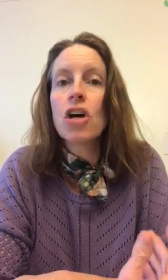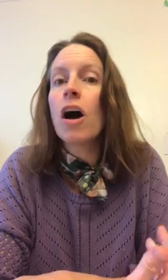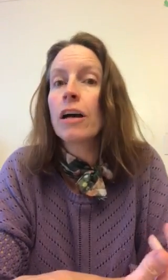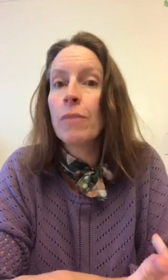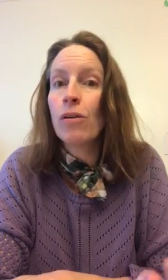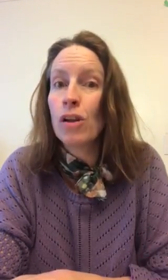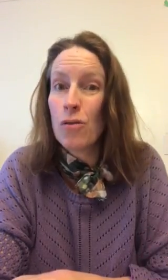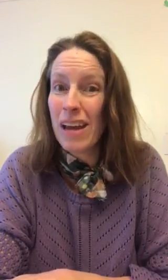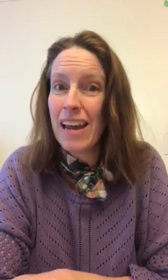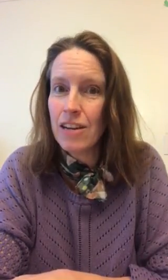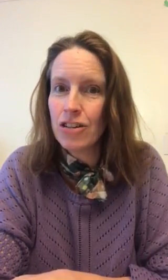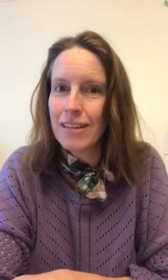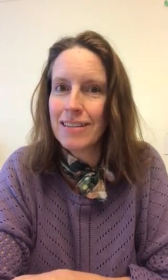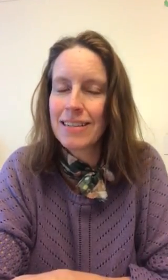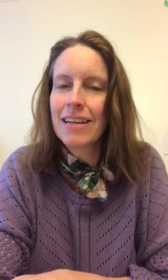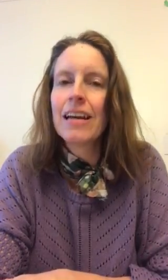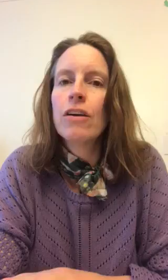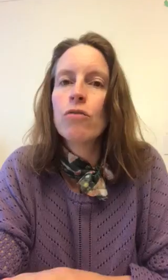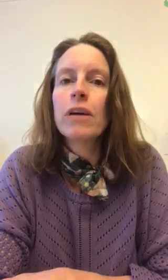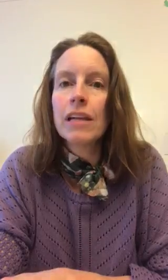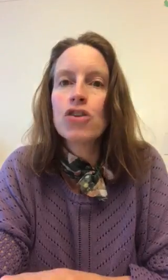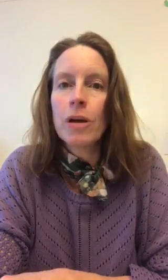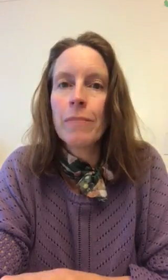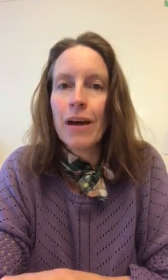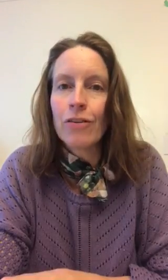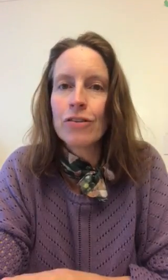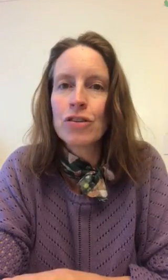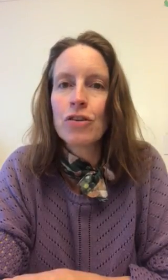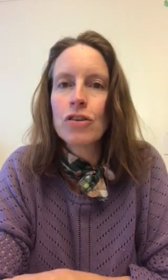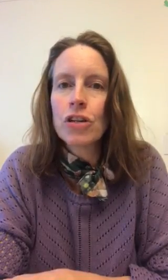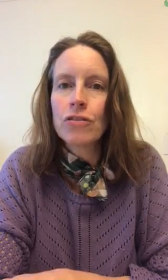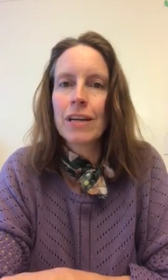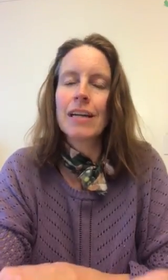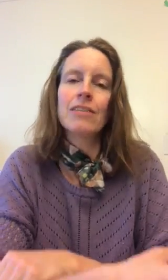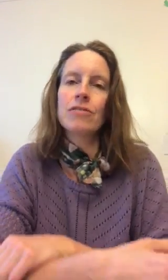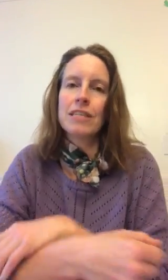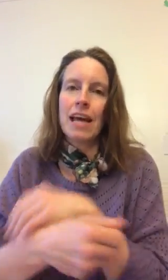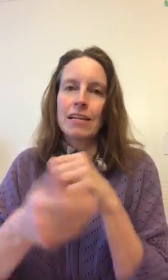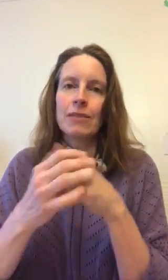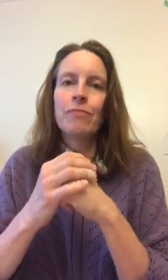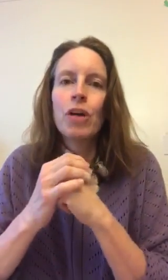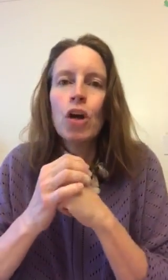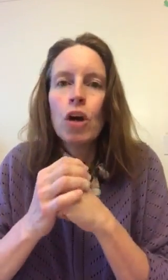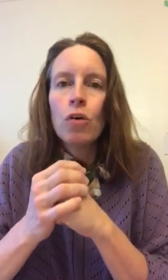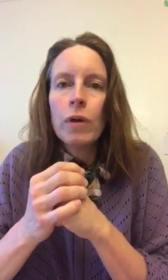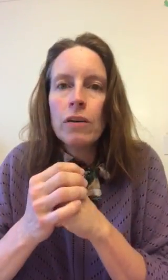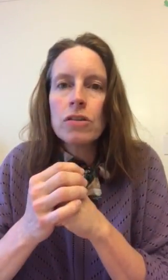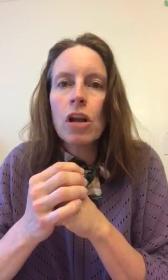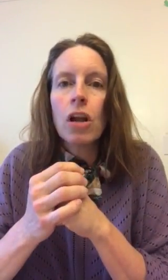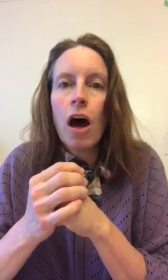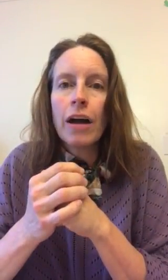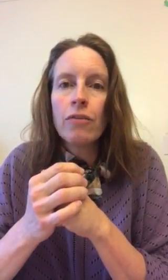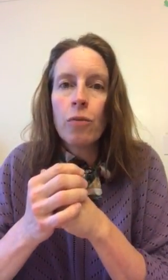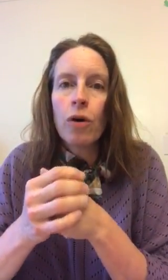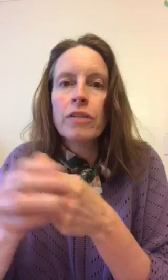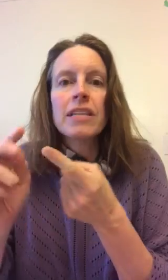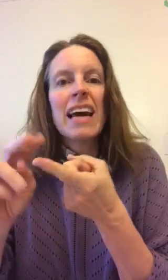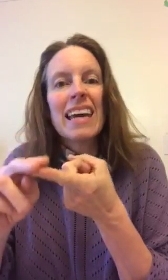talk about locations really jump out so your children can understand. We use a lot of words like